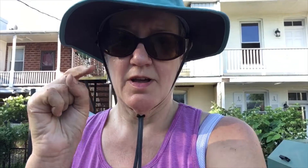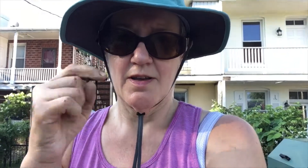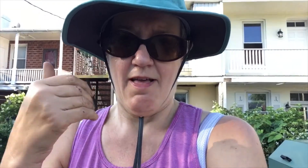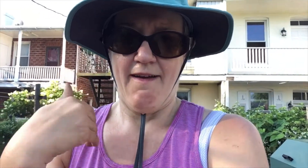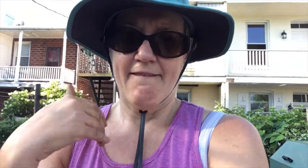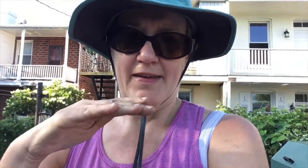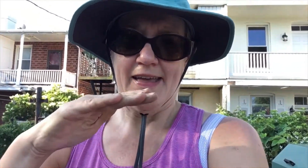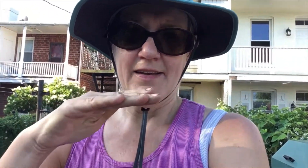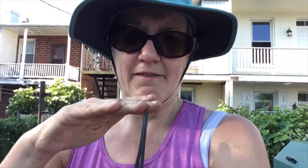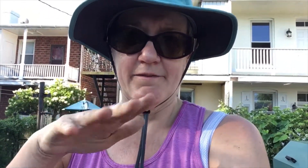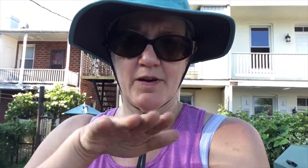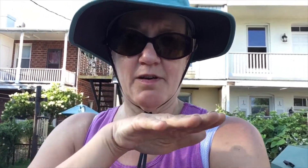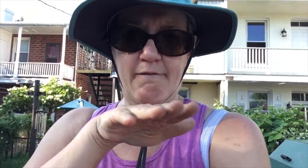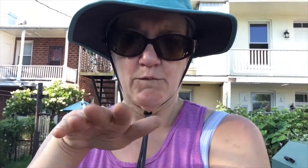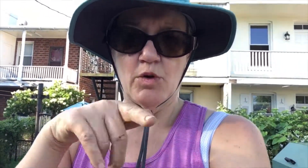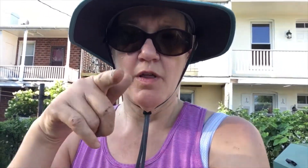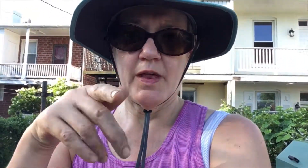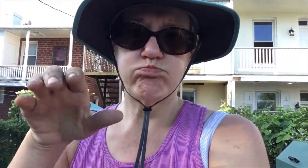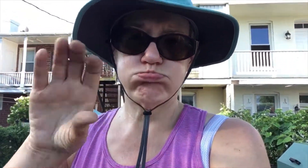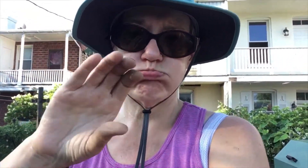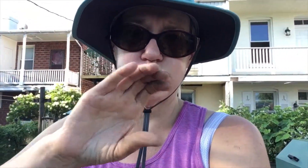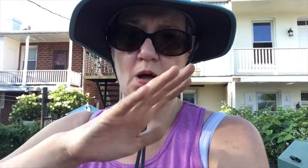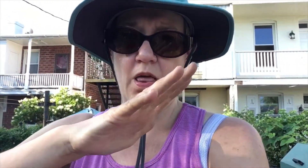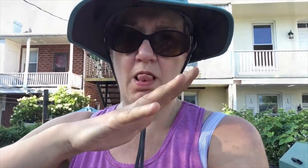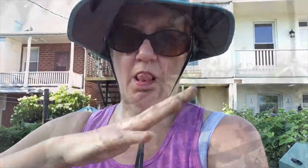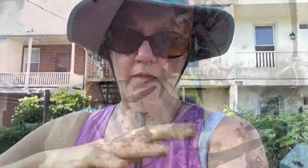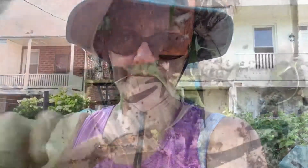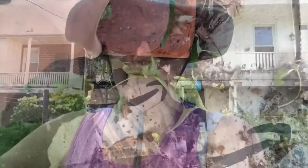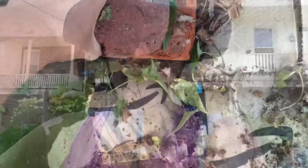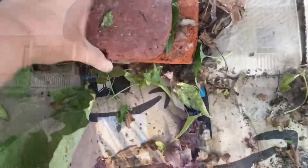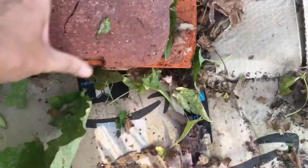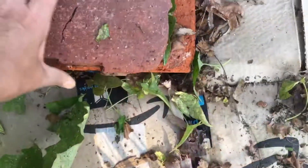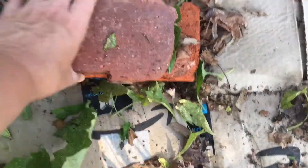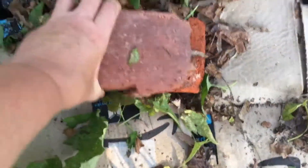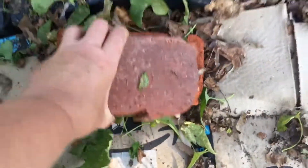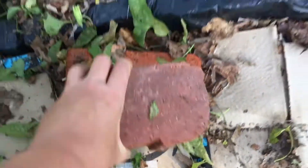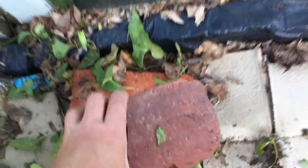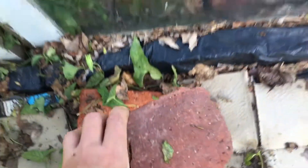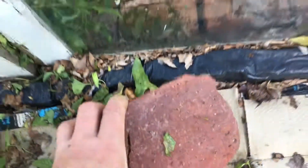bricks on them until I have enough of an area covered, and then put down some leaves.